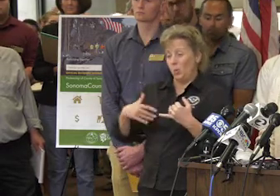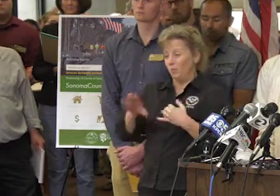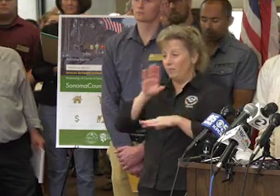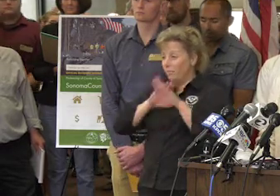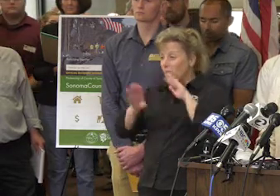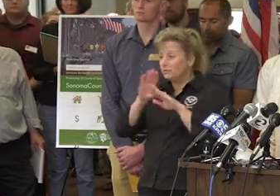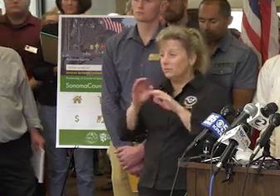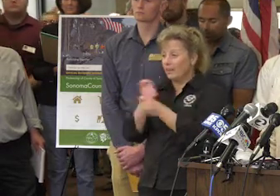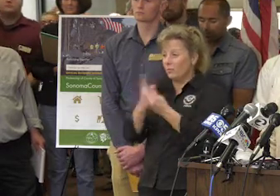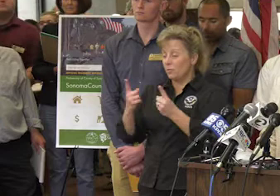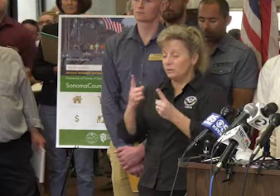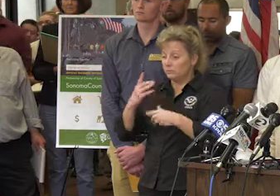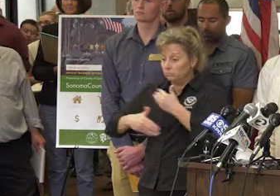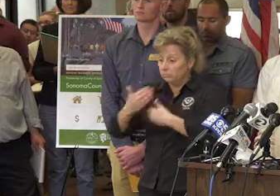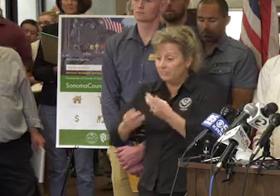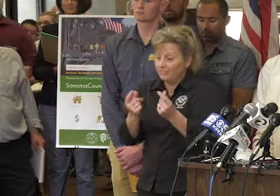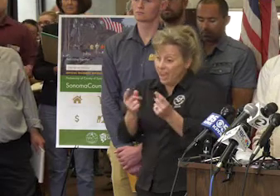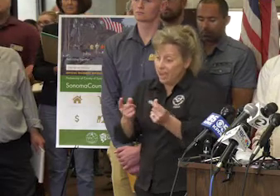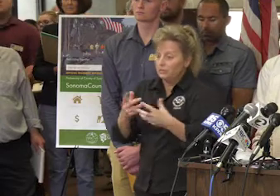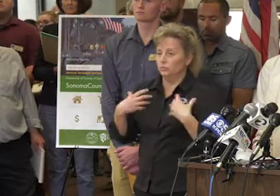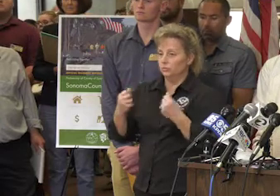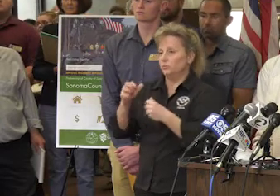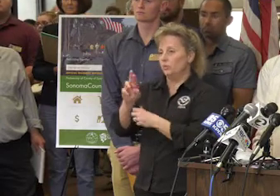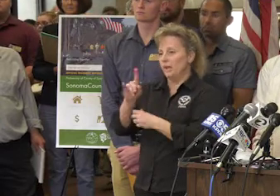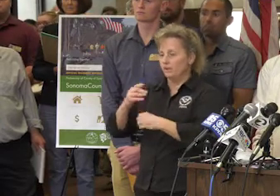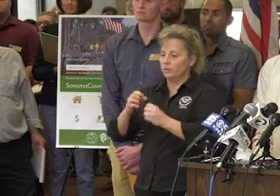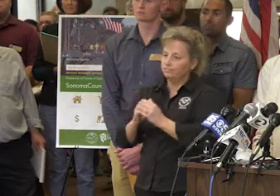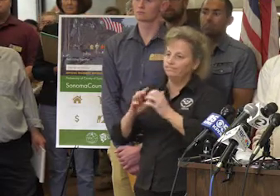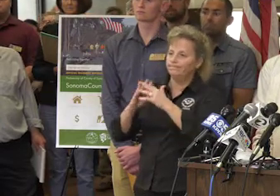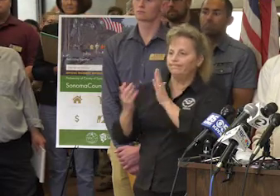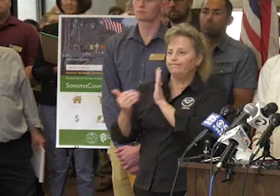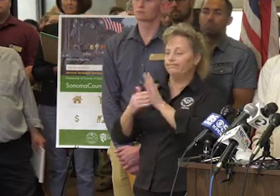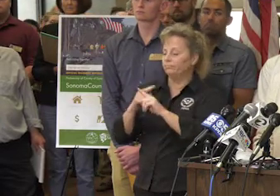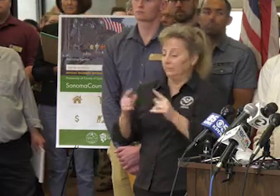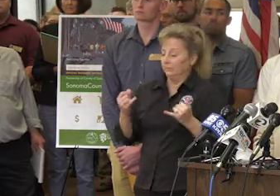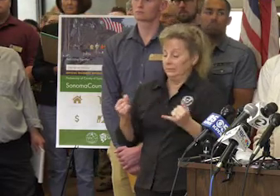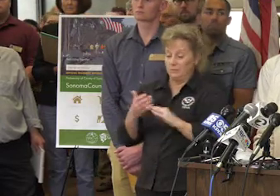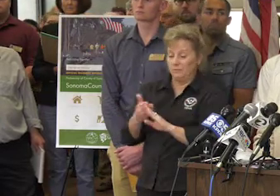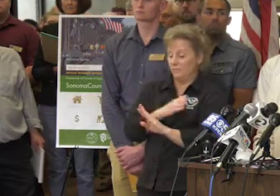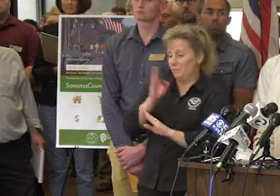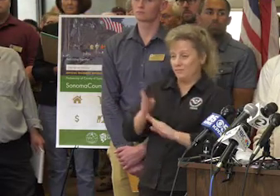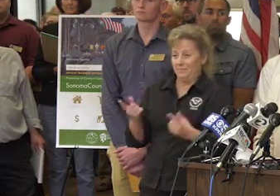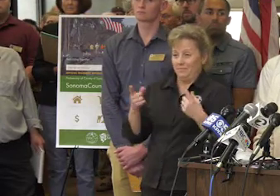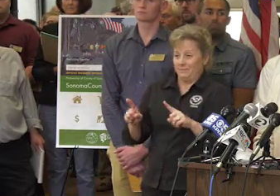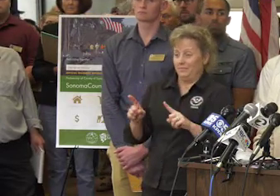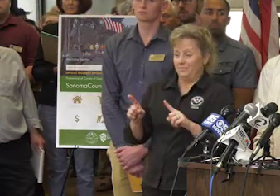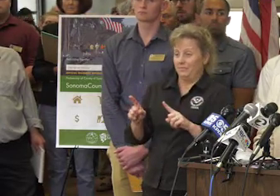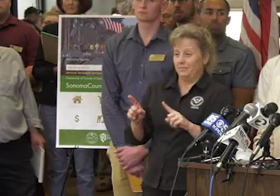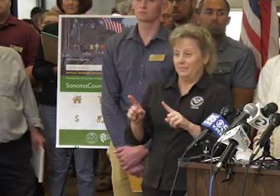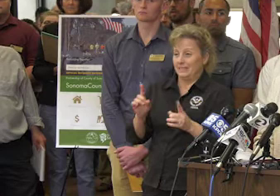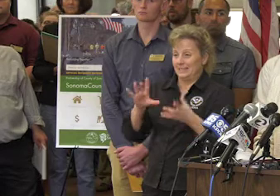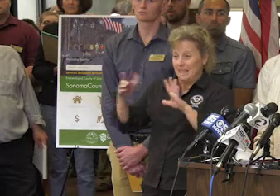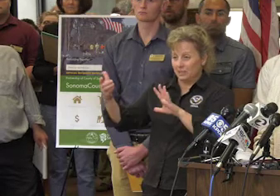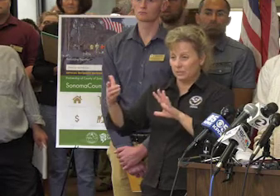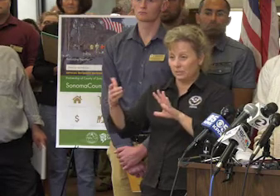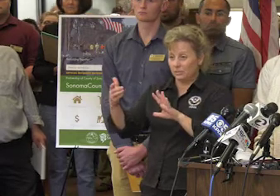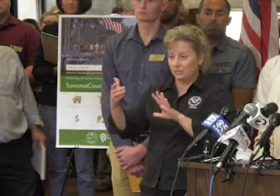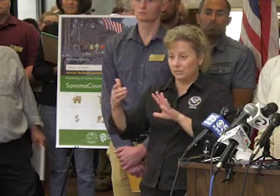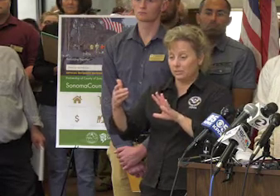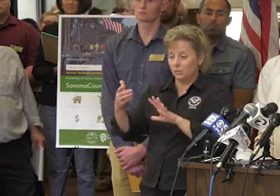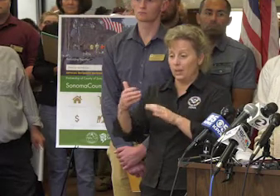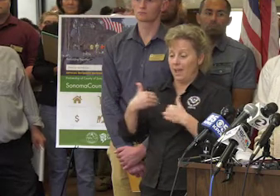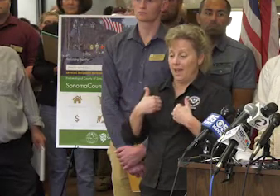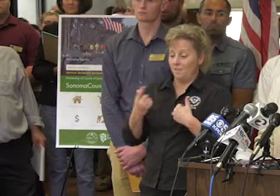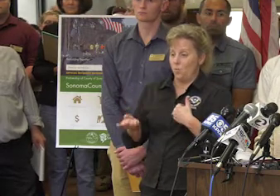that everyone wants to move towards recovery as quickly as possible. But in this unprecedented unprecedented disaster, we only get